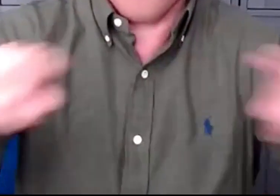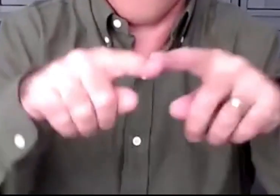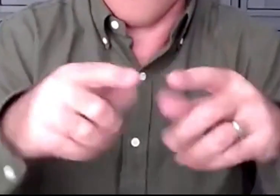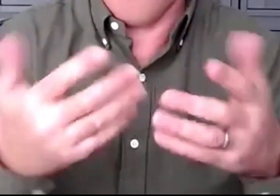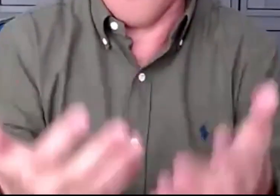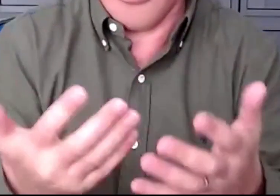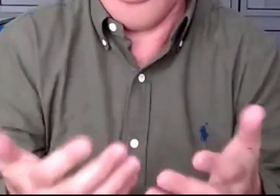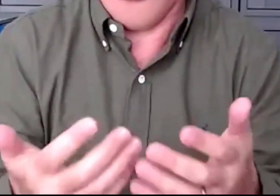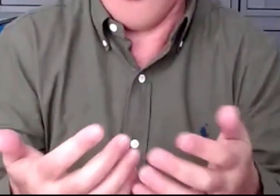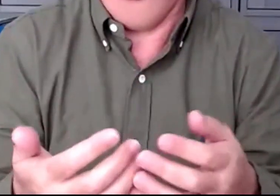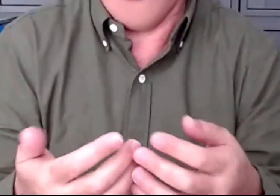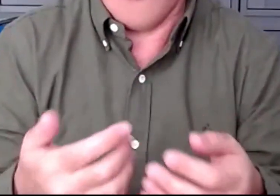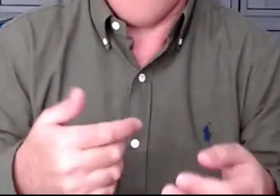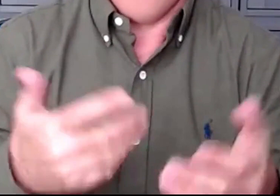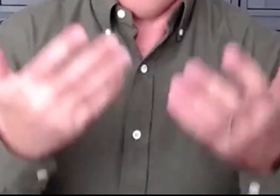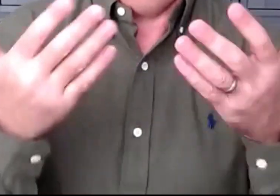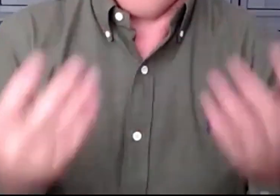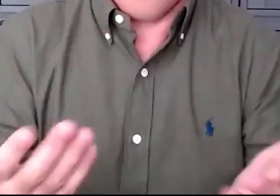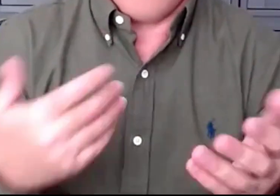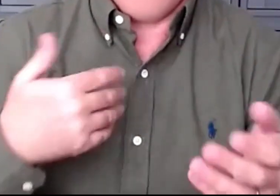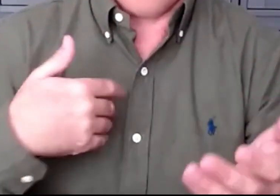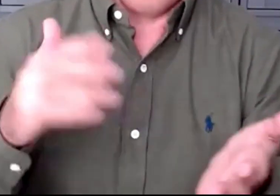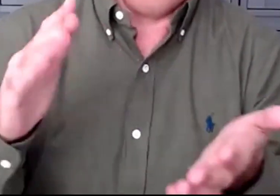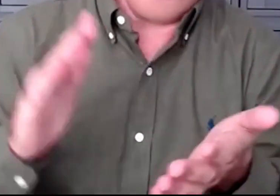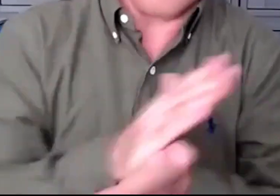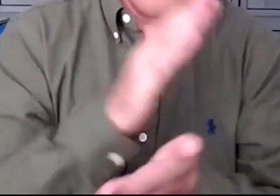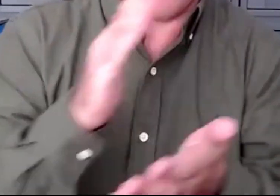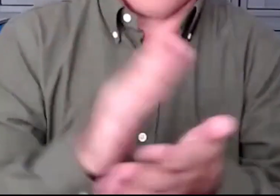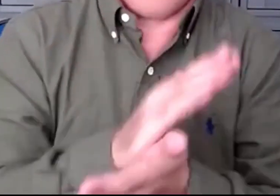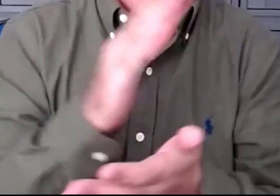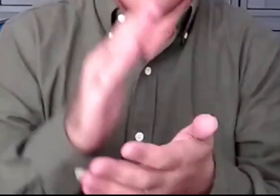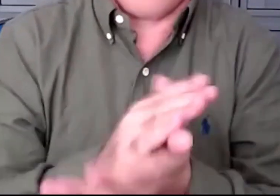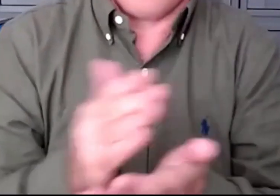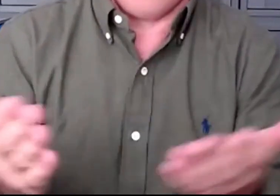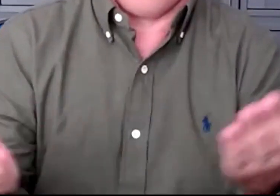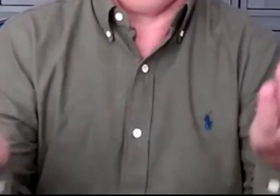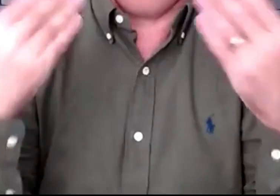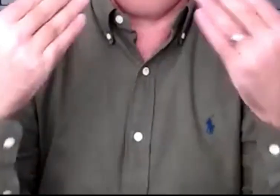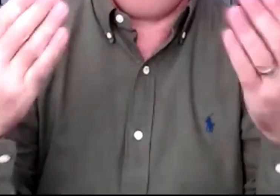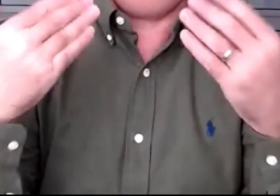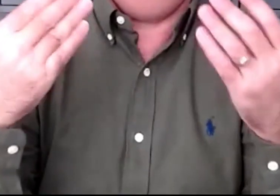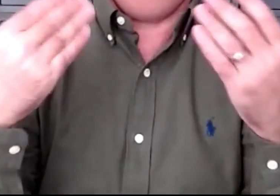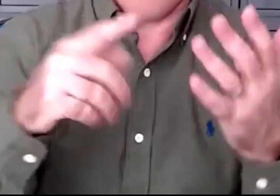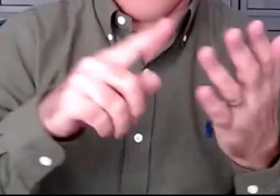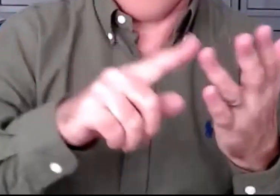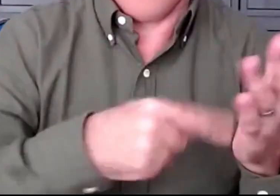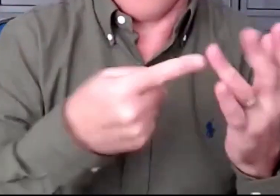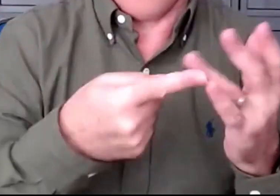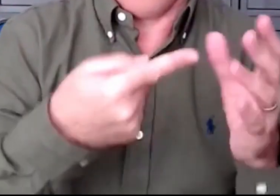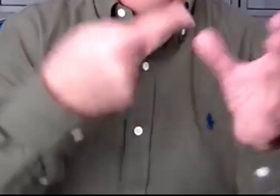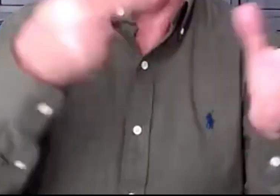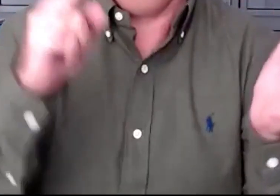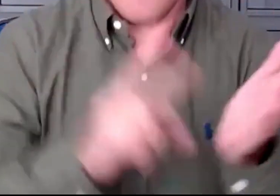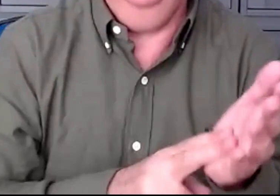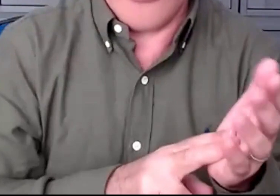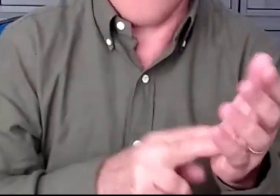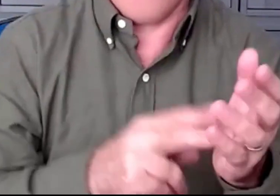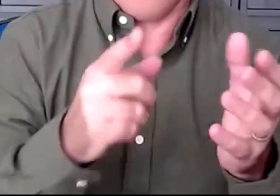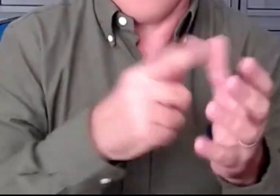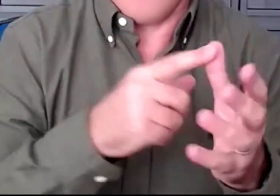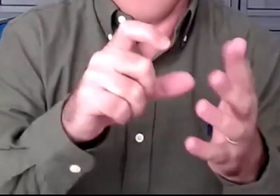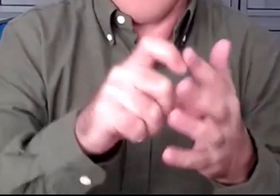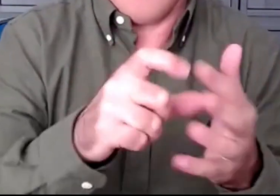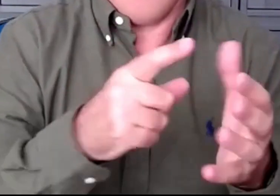grateful that he's found the time to come and meet with us today. So it is my great pleasure to